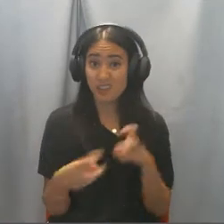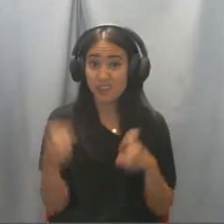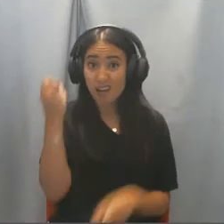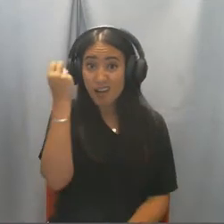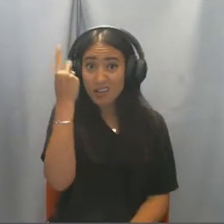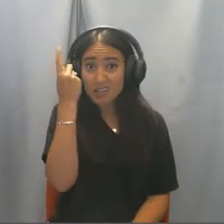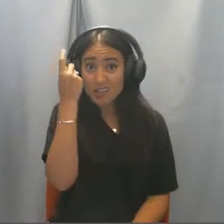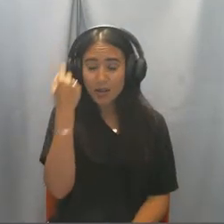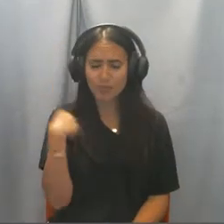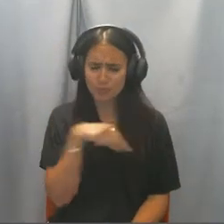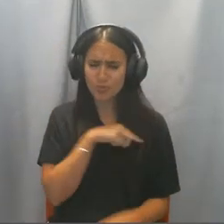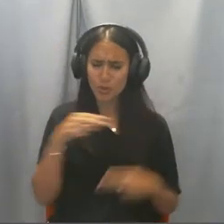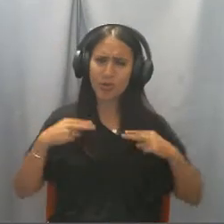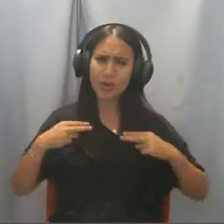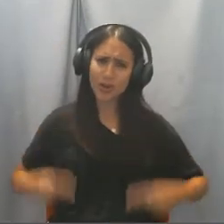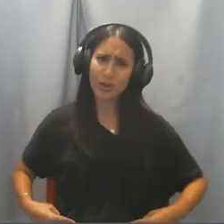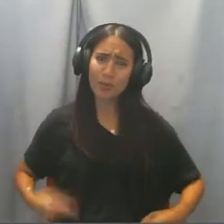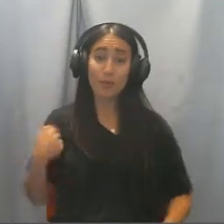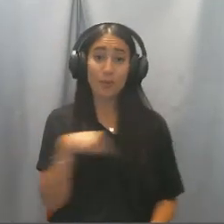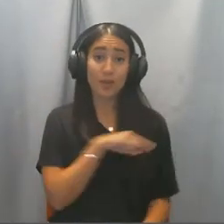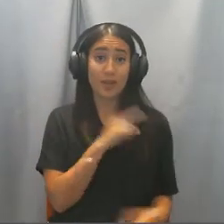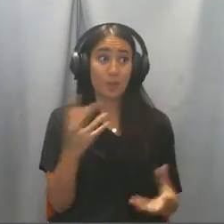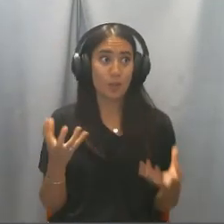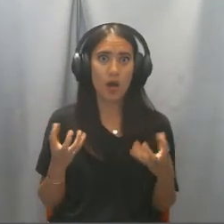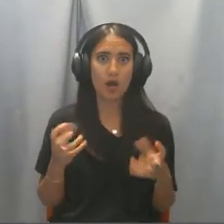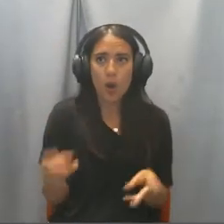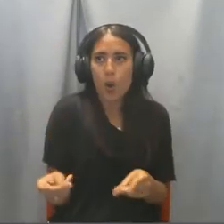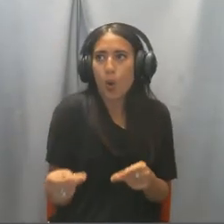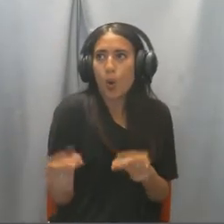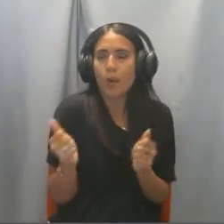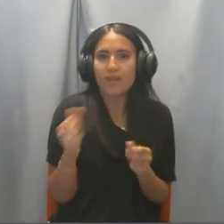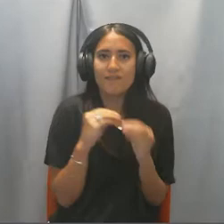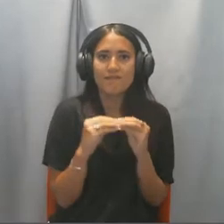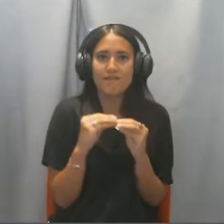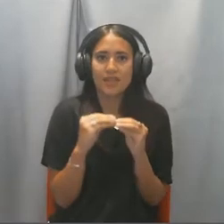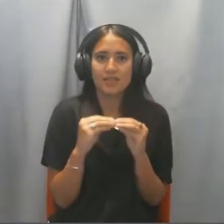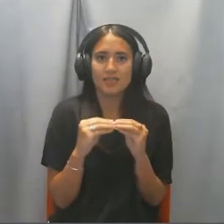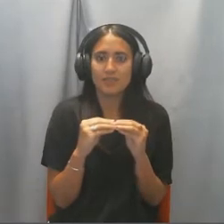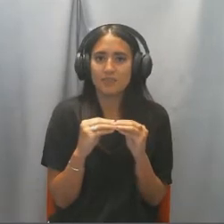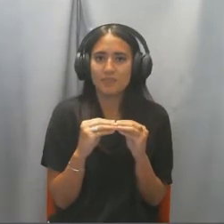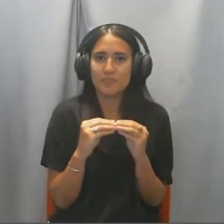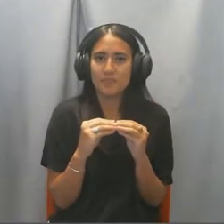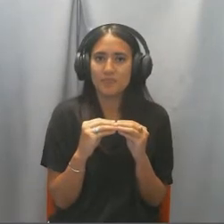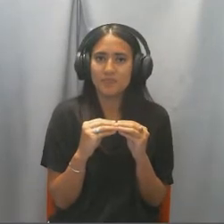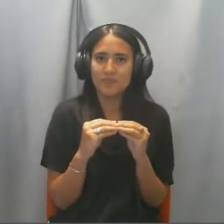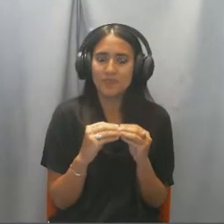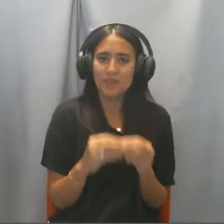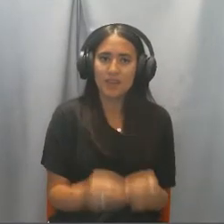a quick fix, something we can get that'll make our lives good and keep them that way.